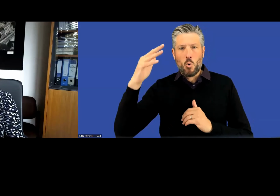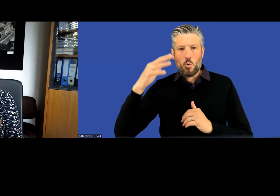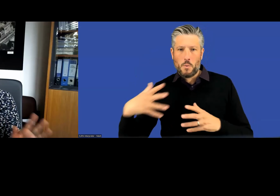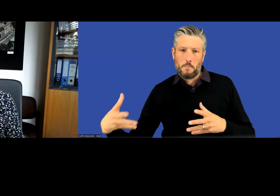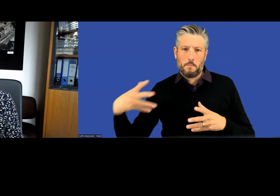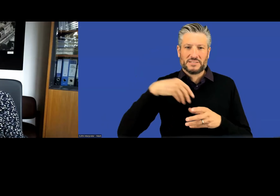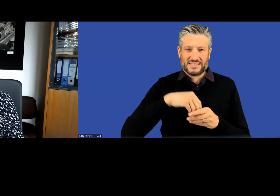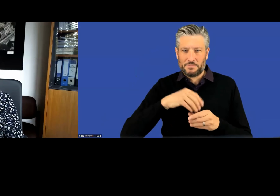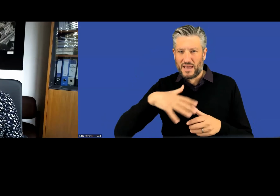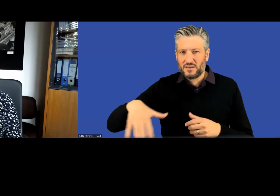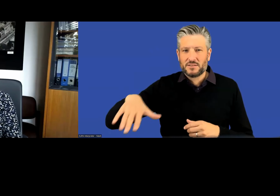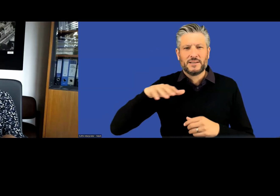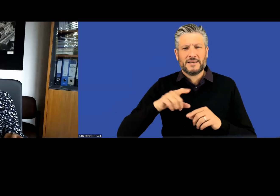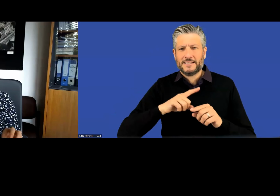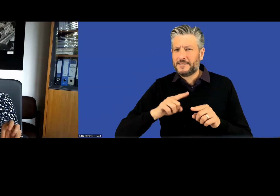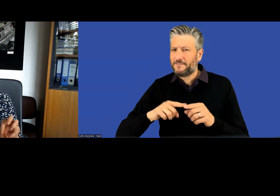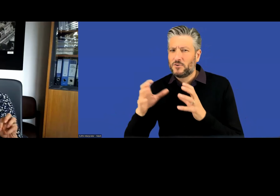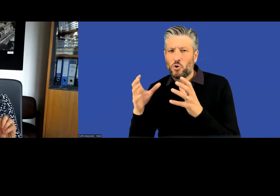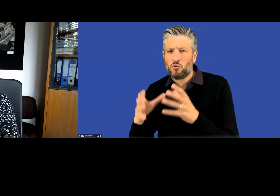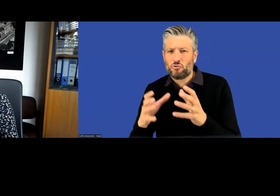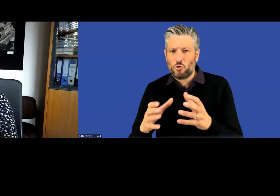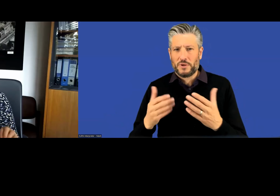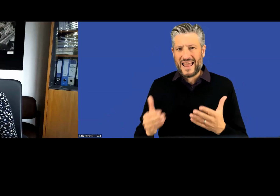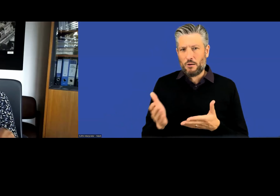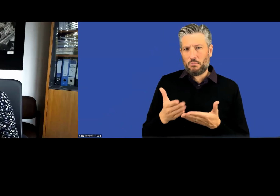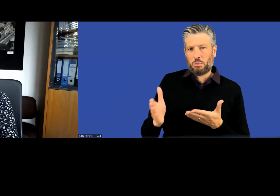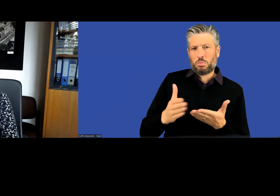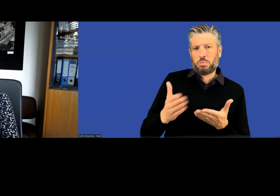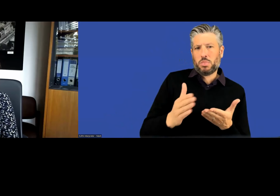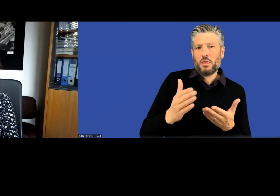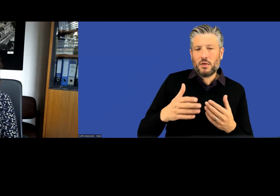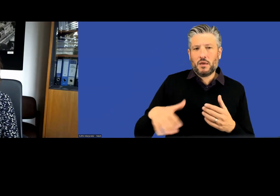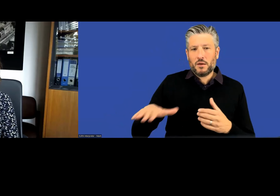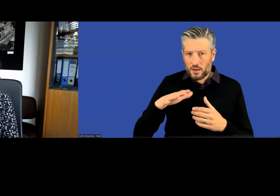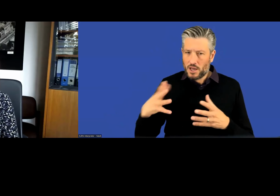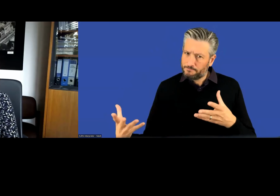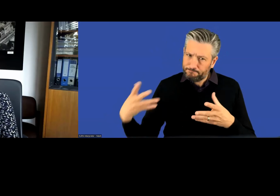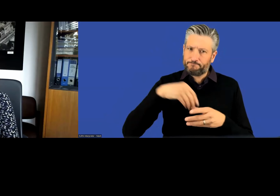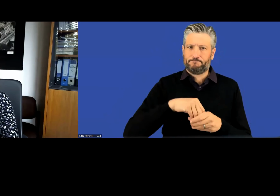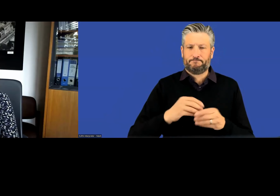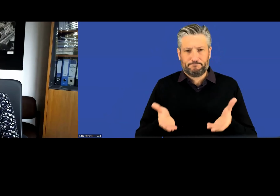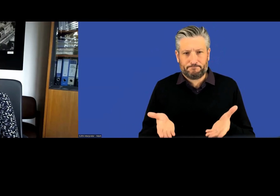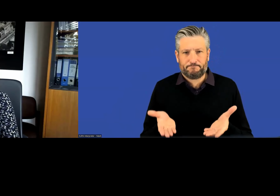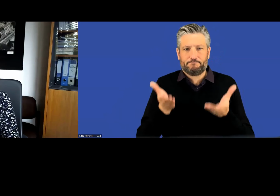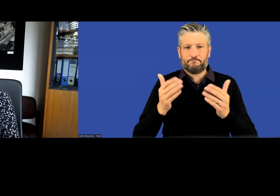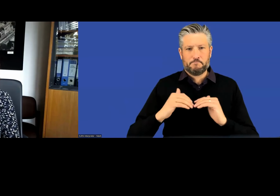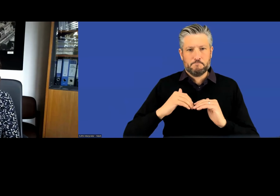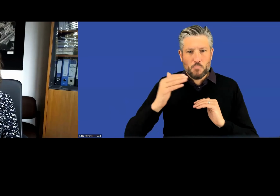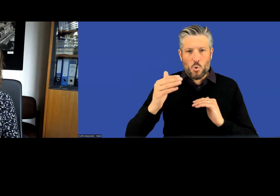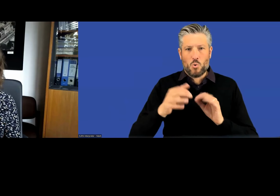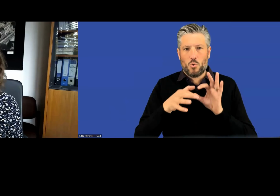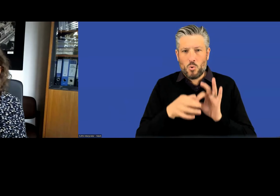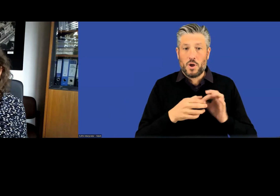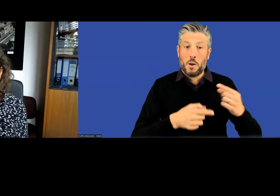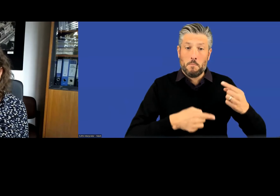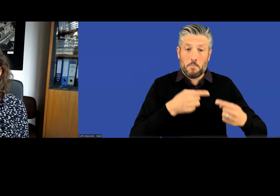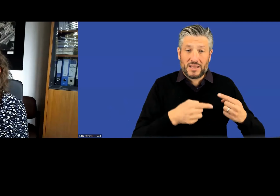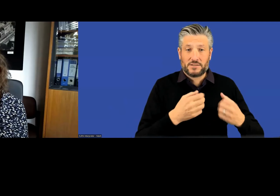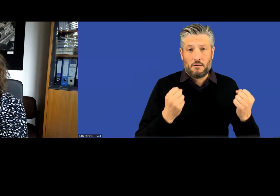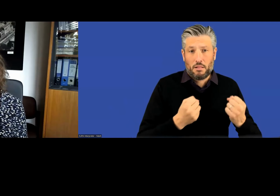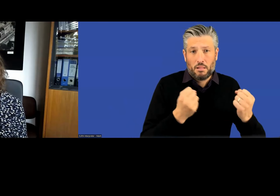peoples, whatever their background, their participation in public, social and economic activities. And what are we doing